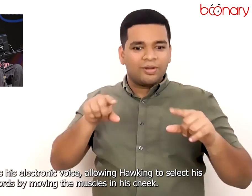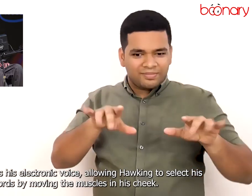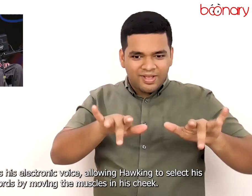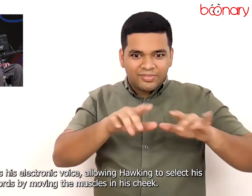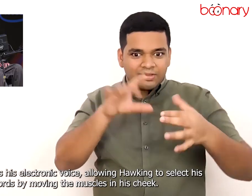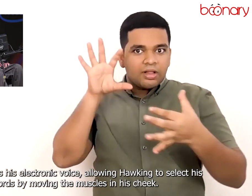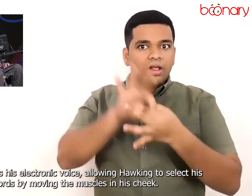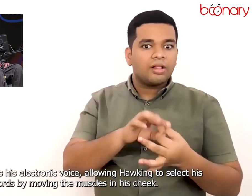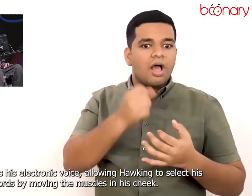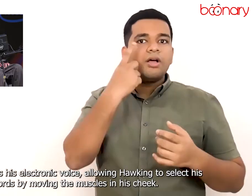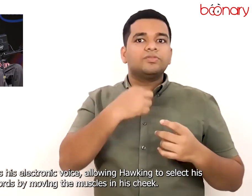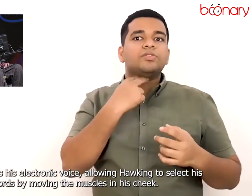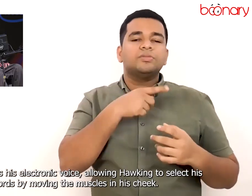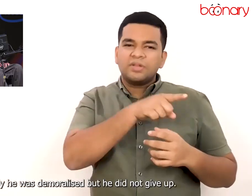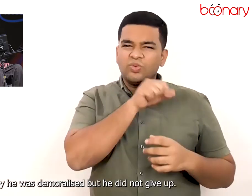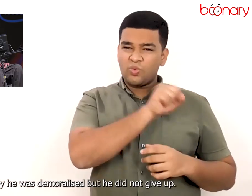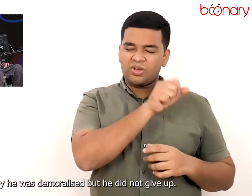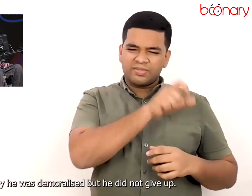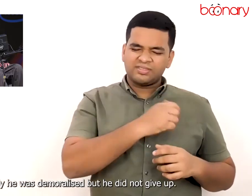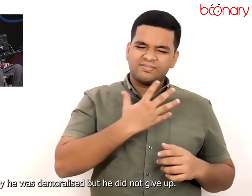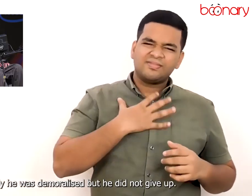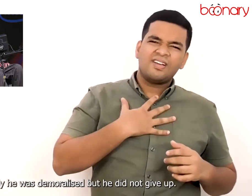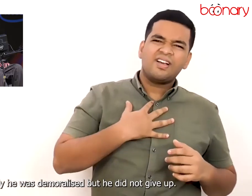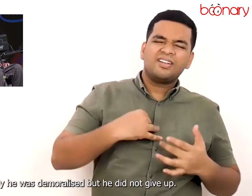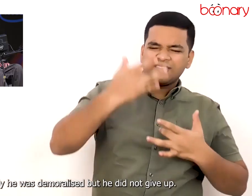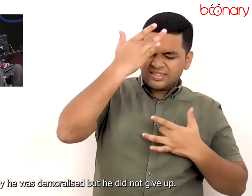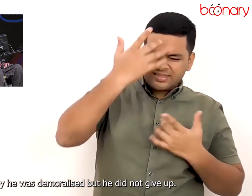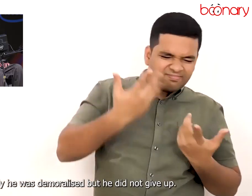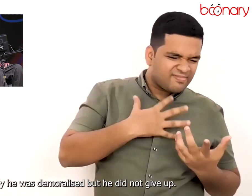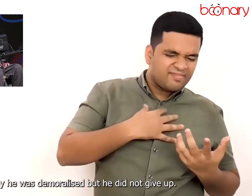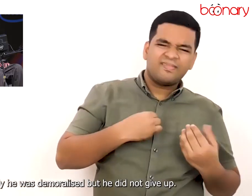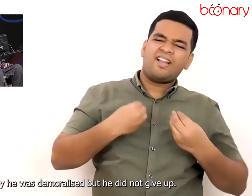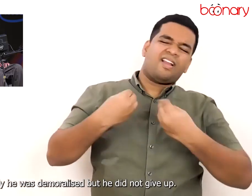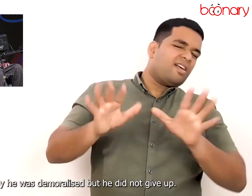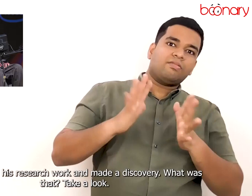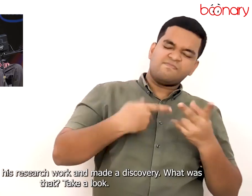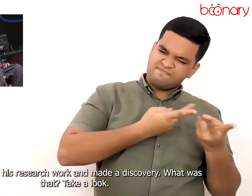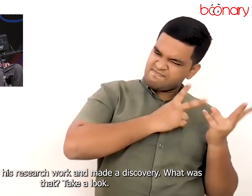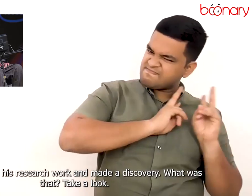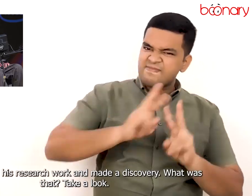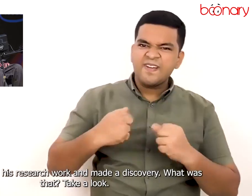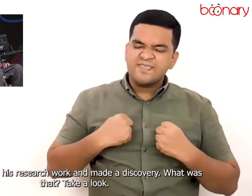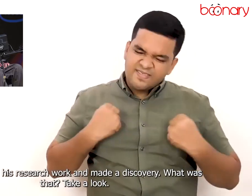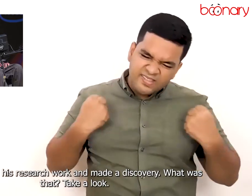muscles in his cheek. Initially, he was demoralized, but he did not give up. He continued his research